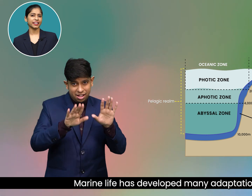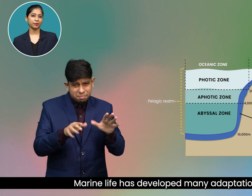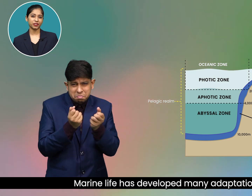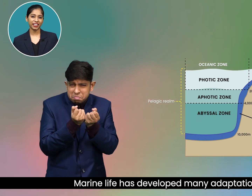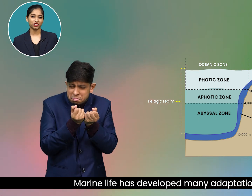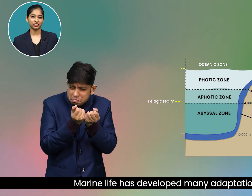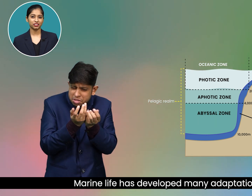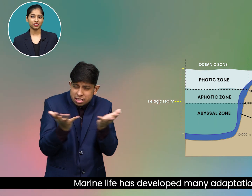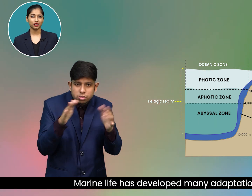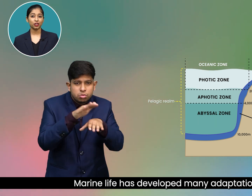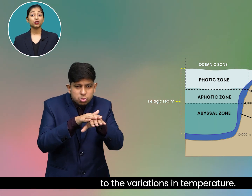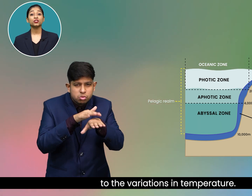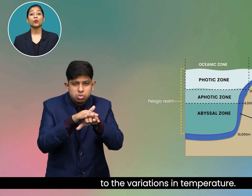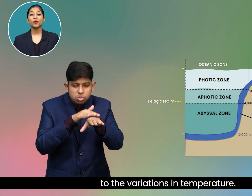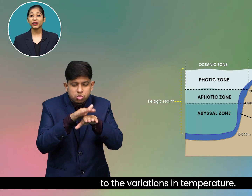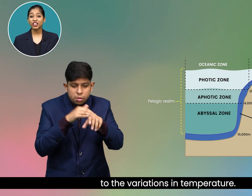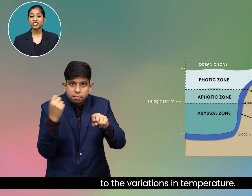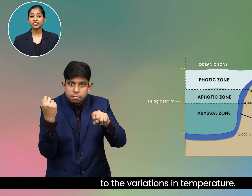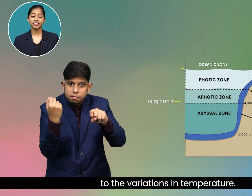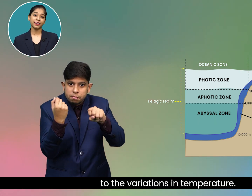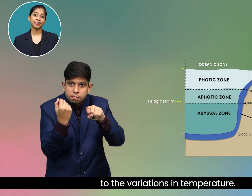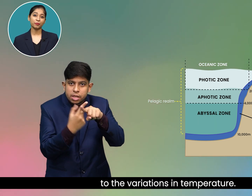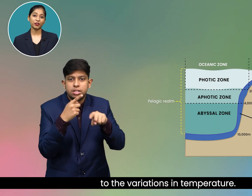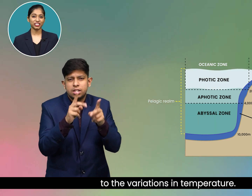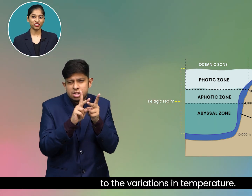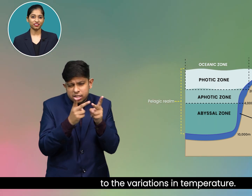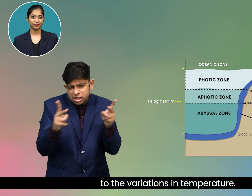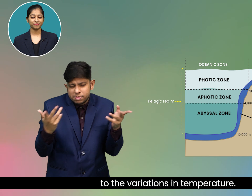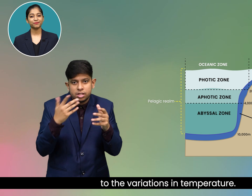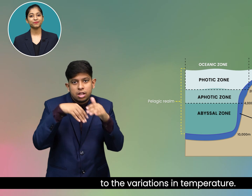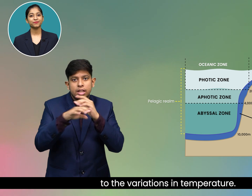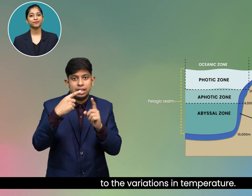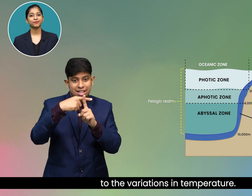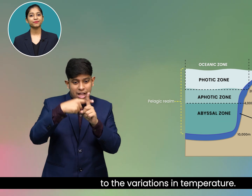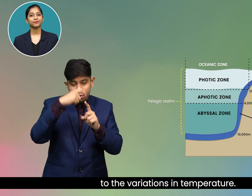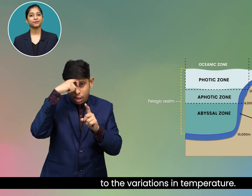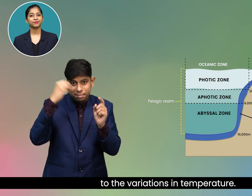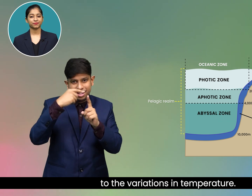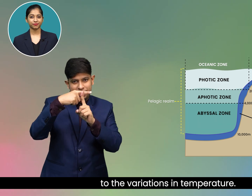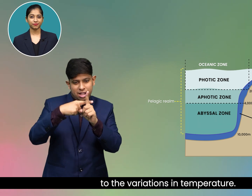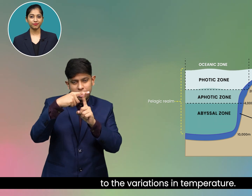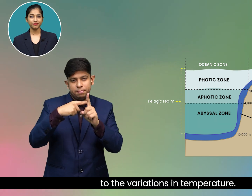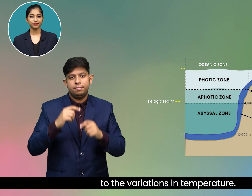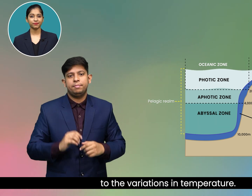many adaptations to the variations in temperature.